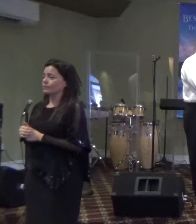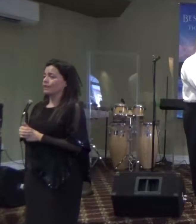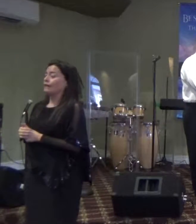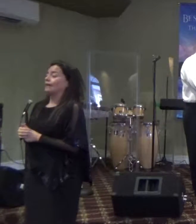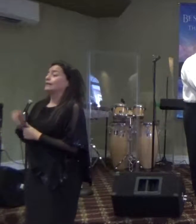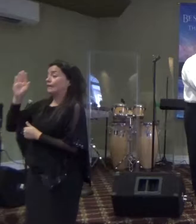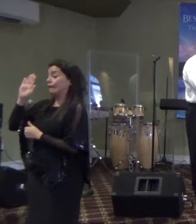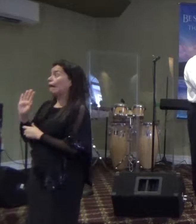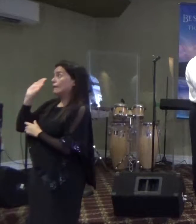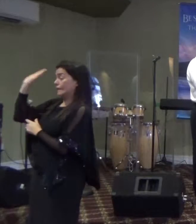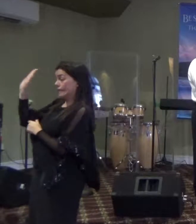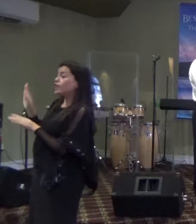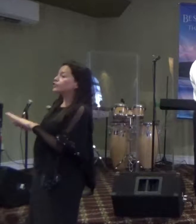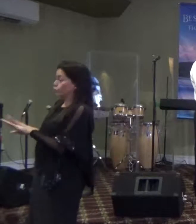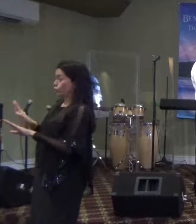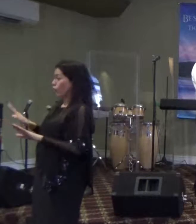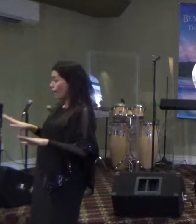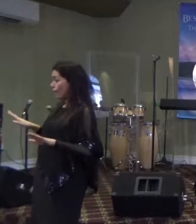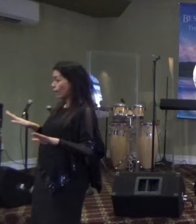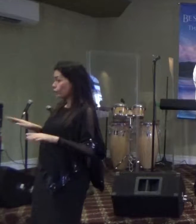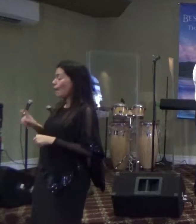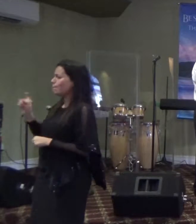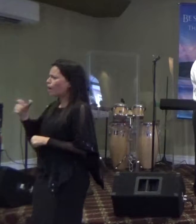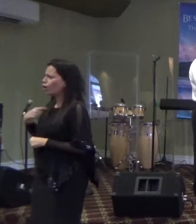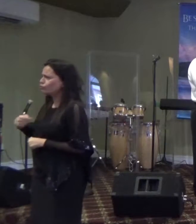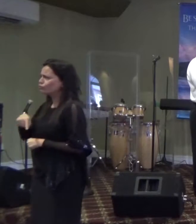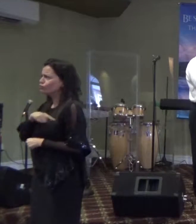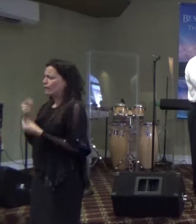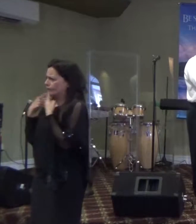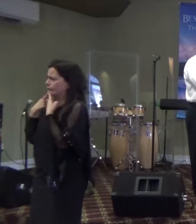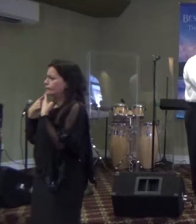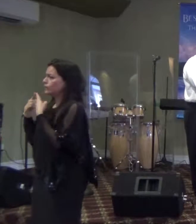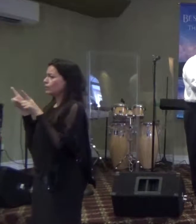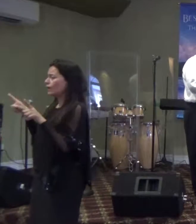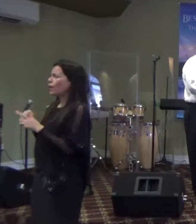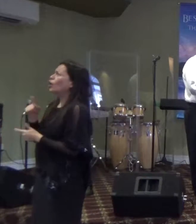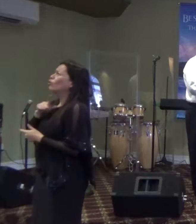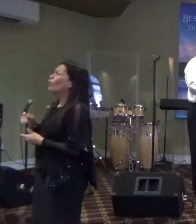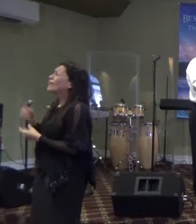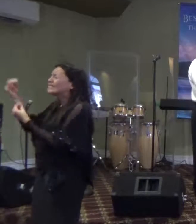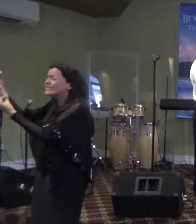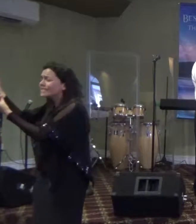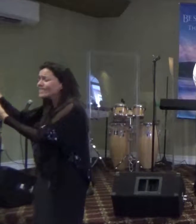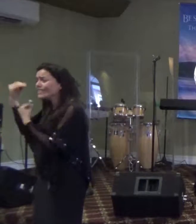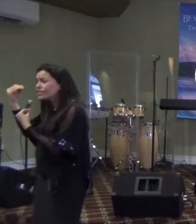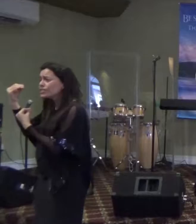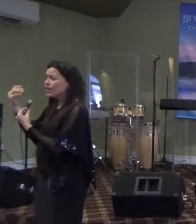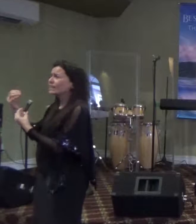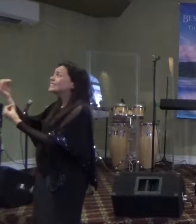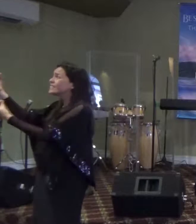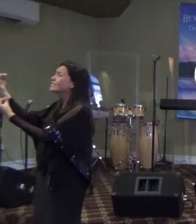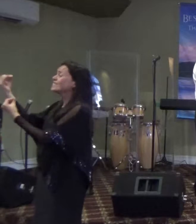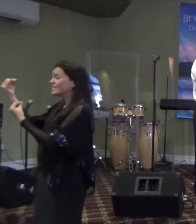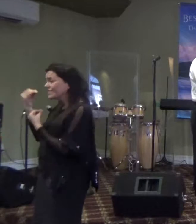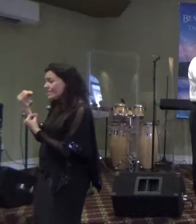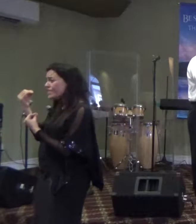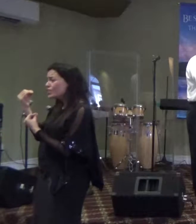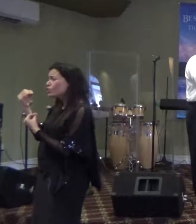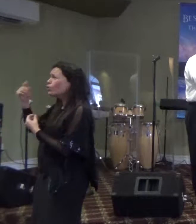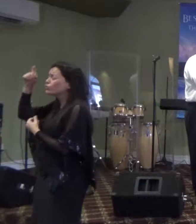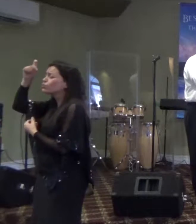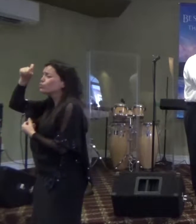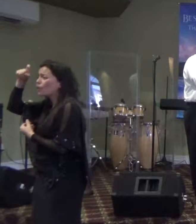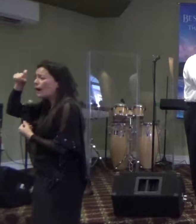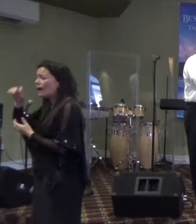God, mujer de the Dios, woman of God dirá, shall say, enséñanos help us, de show tal us modo of such